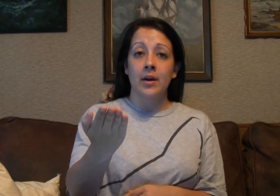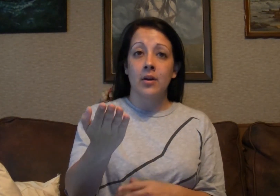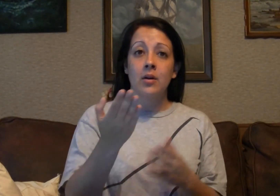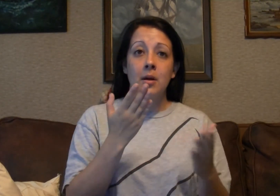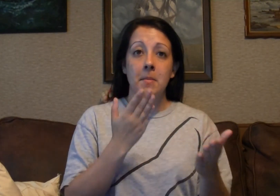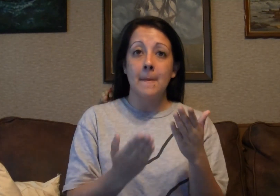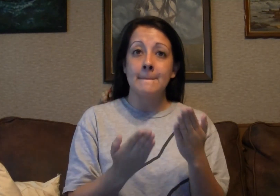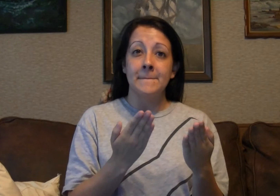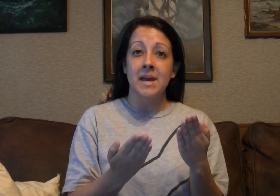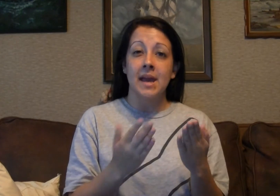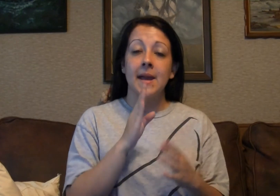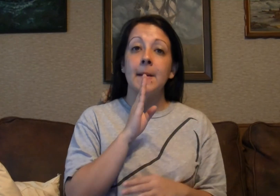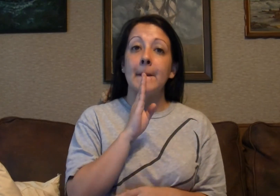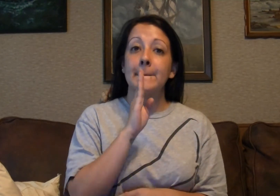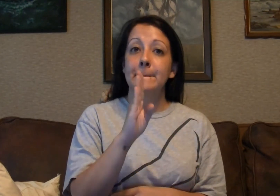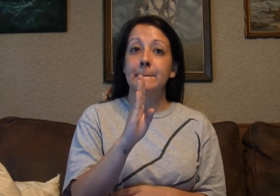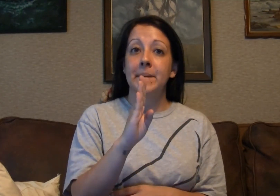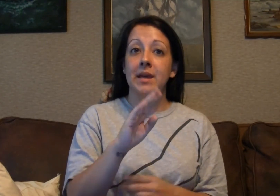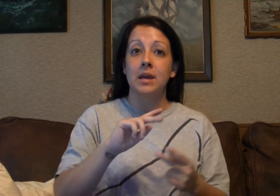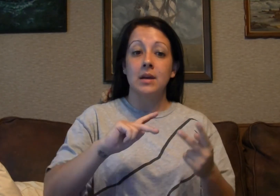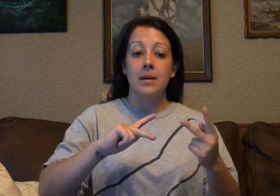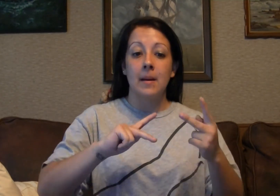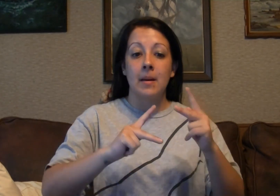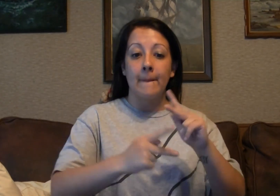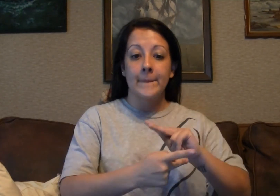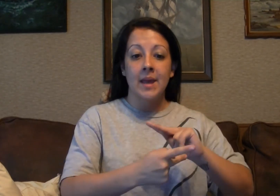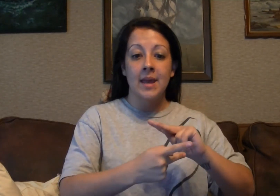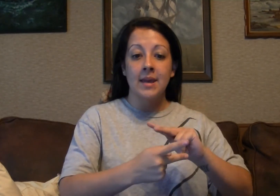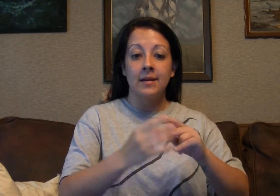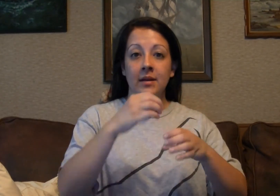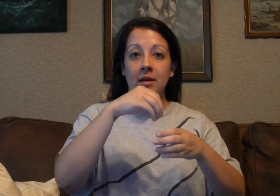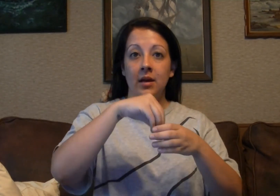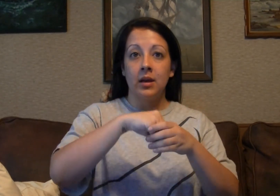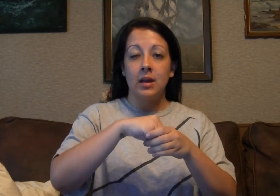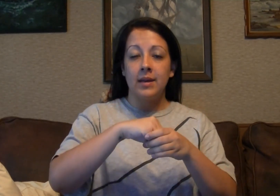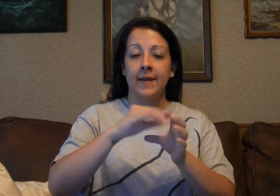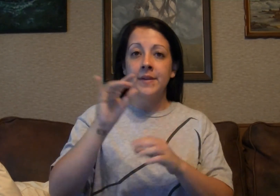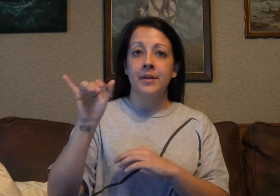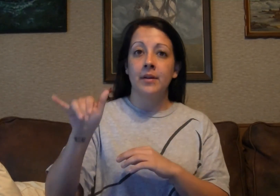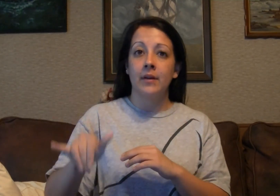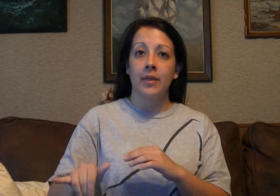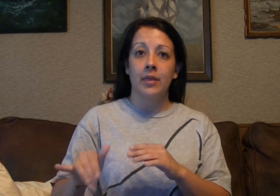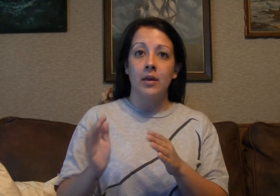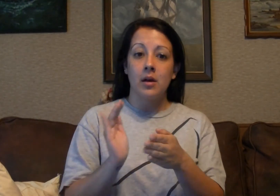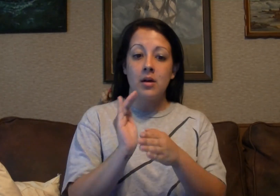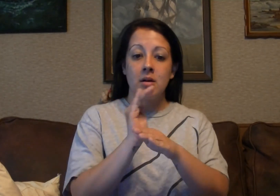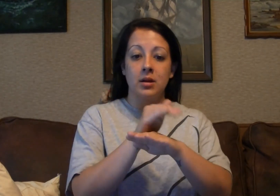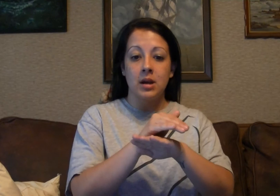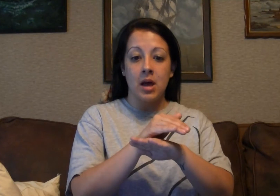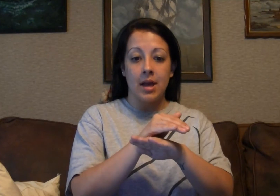There may be pain in the